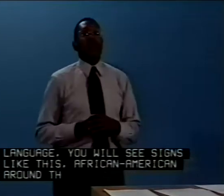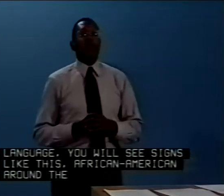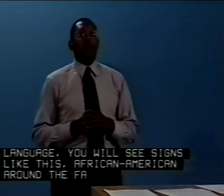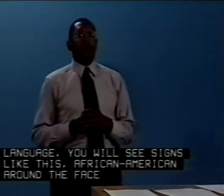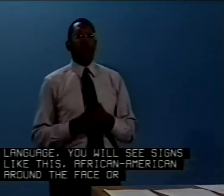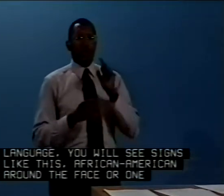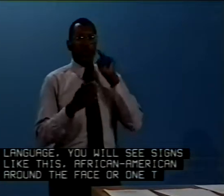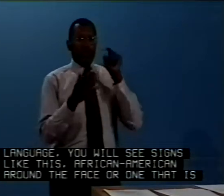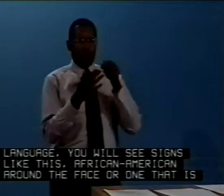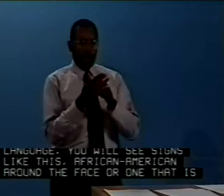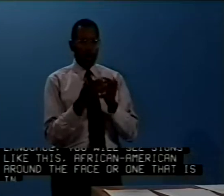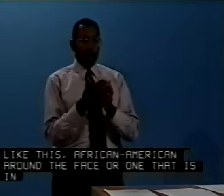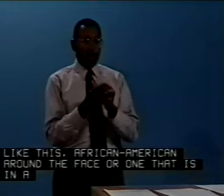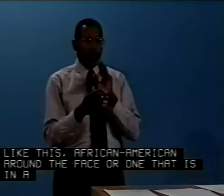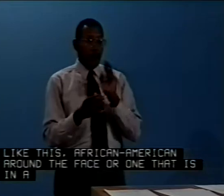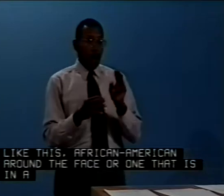sign for black.